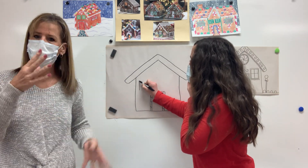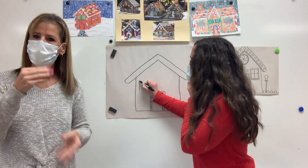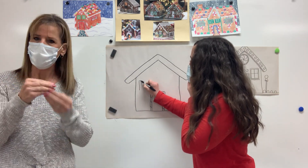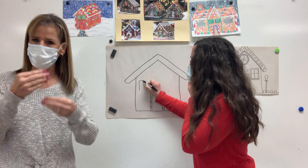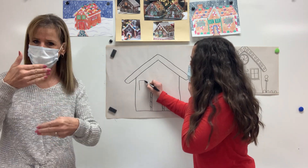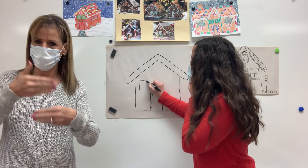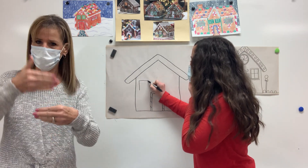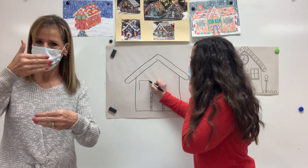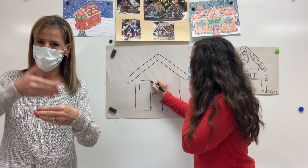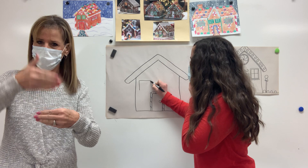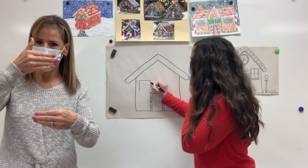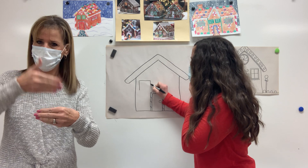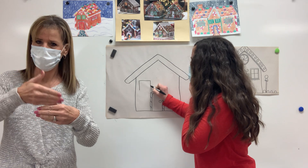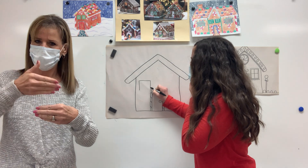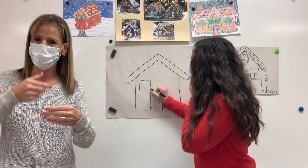windows.